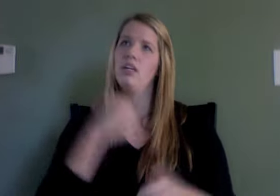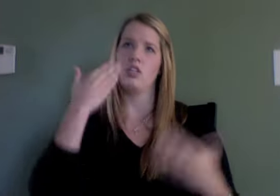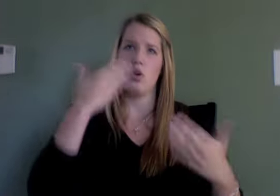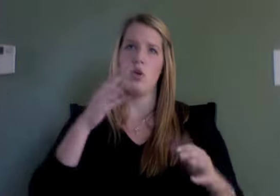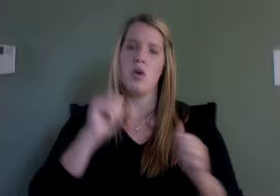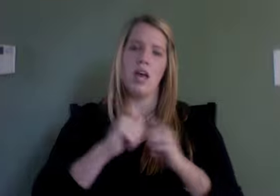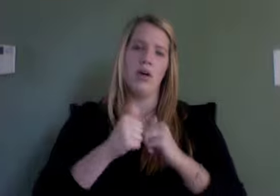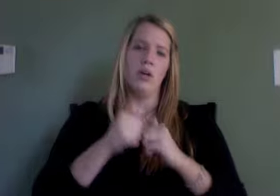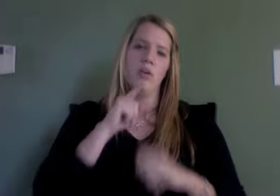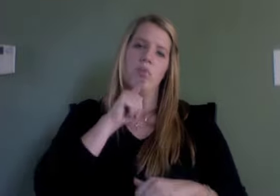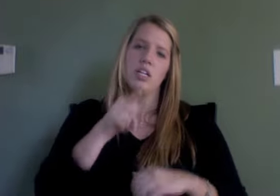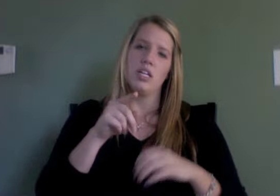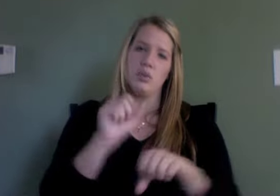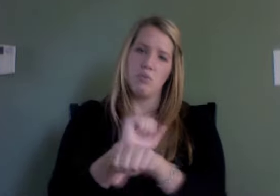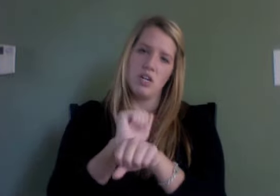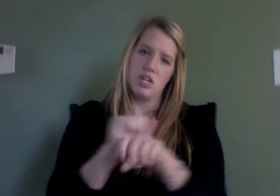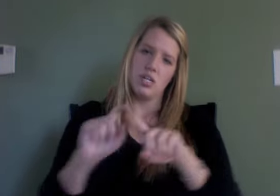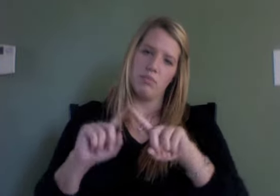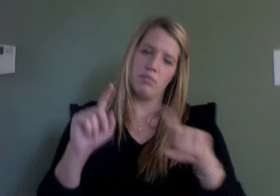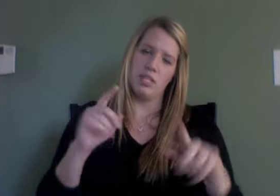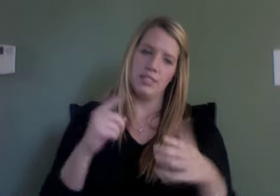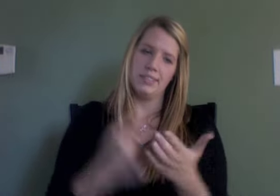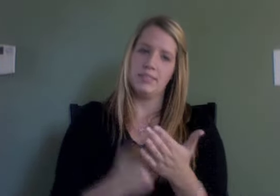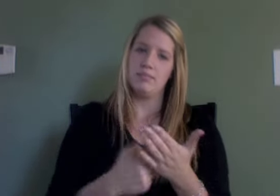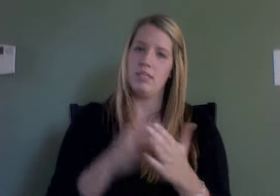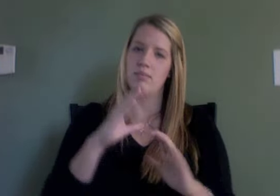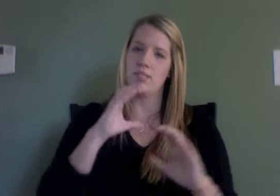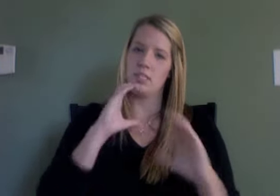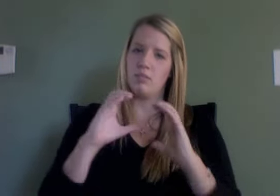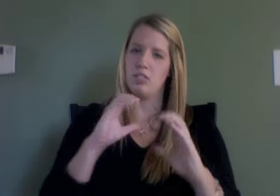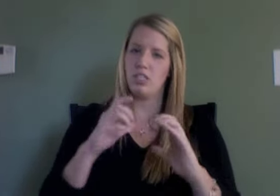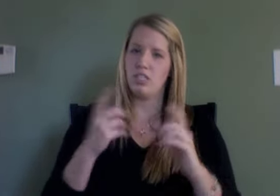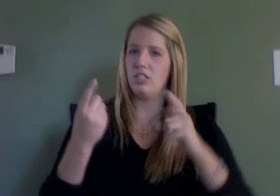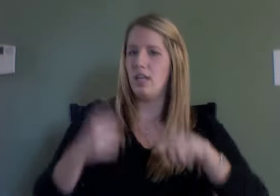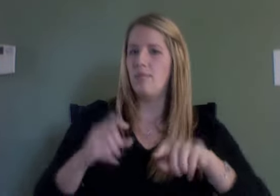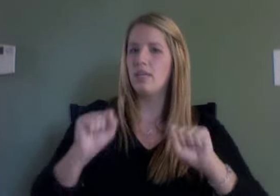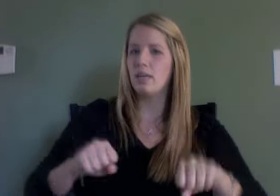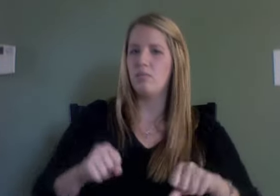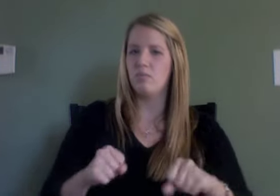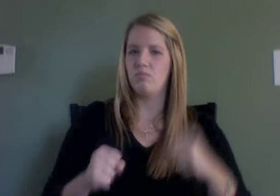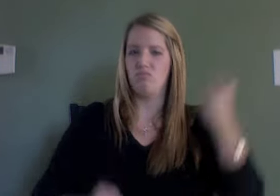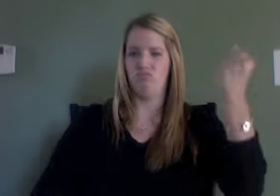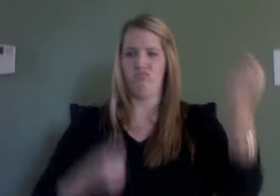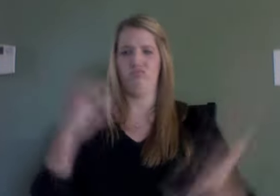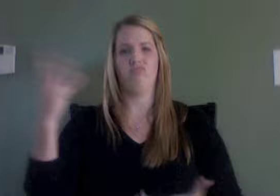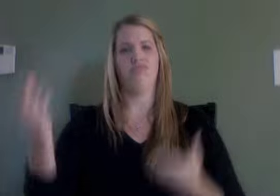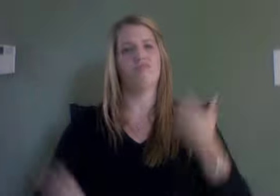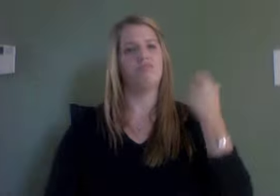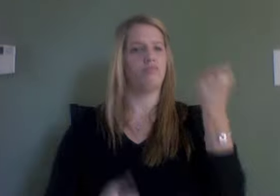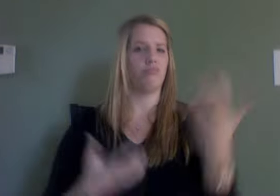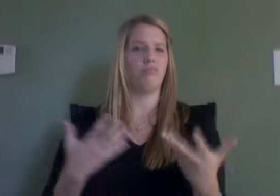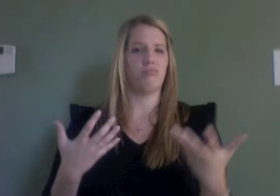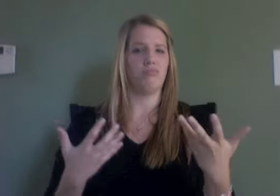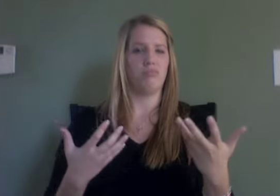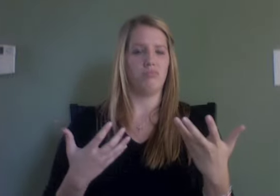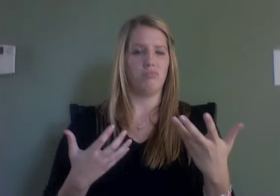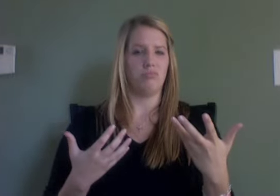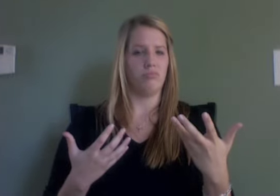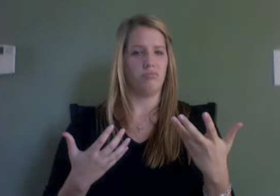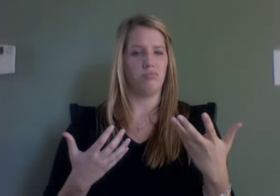of the communication that needs to happen could happen with gestures and kind of setting, getting people in the